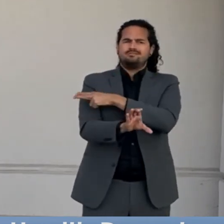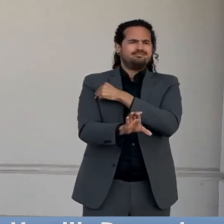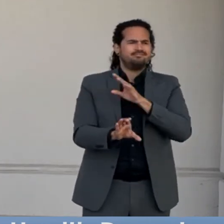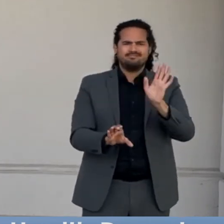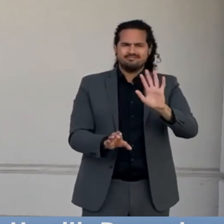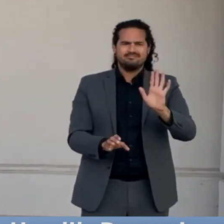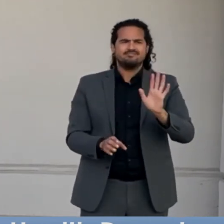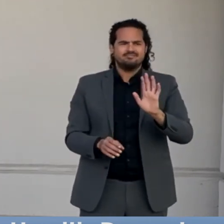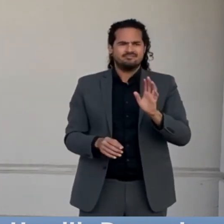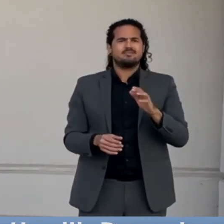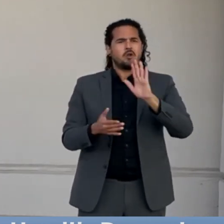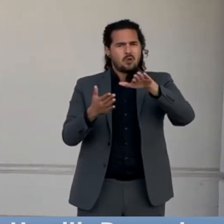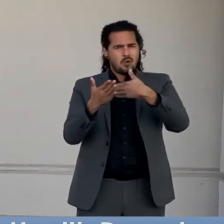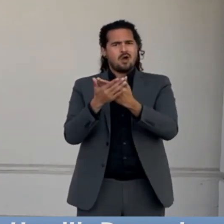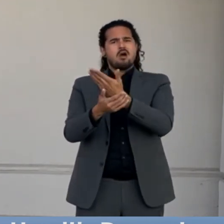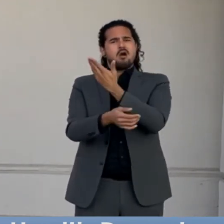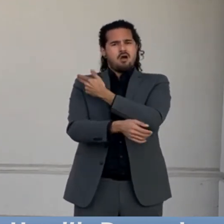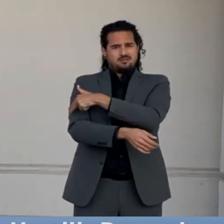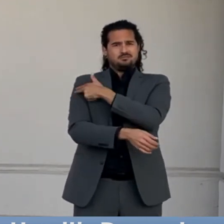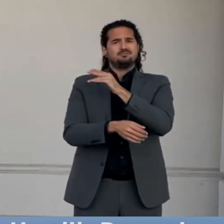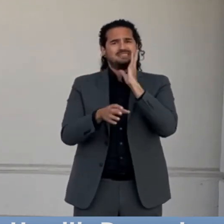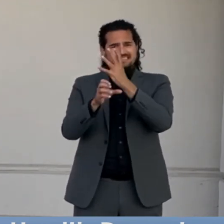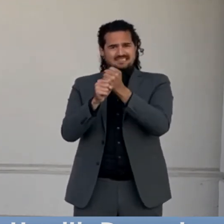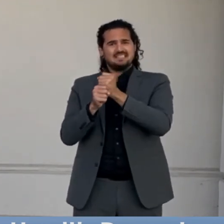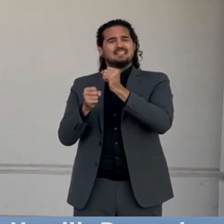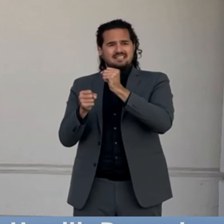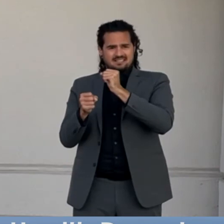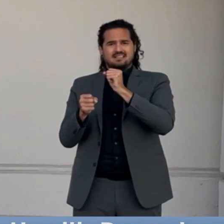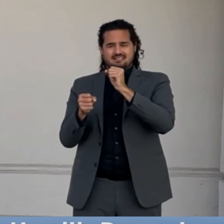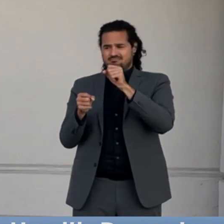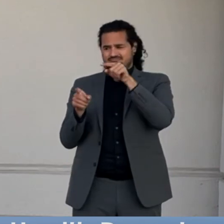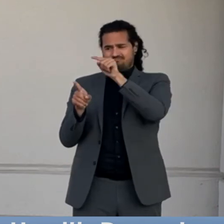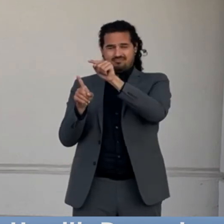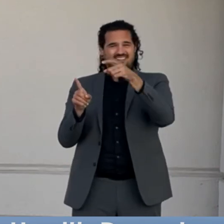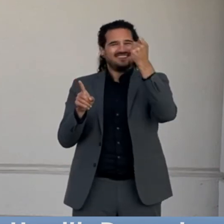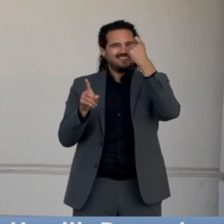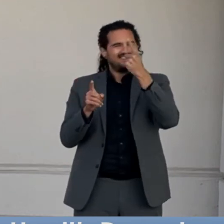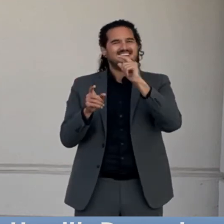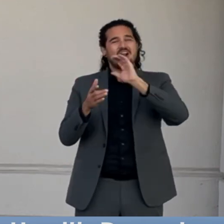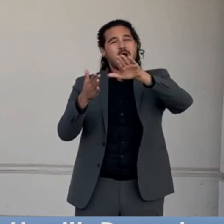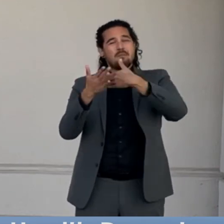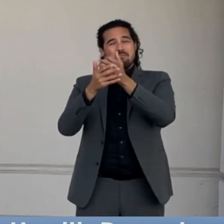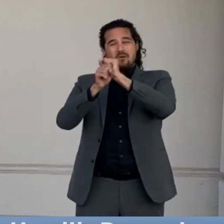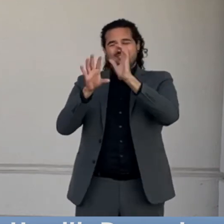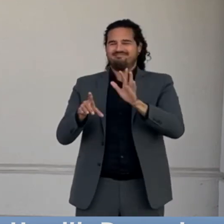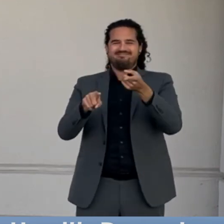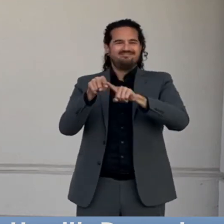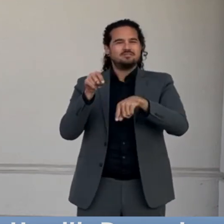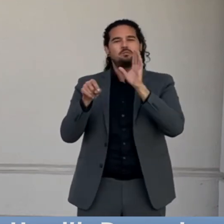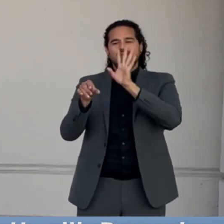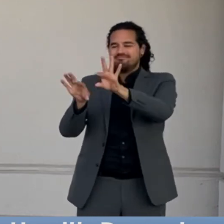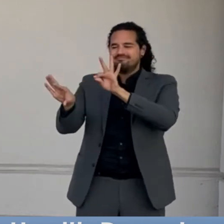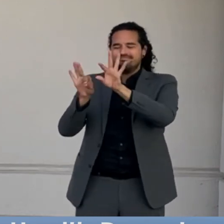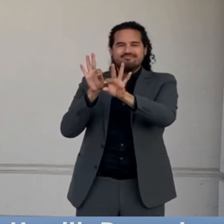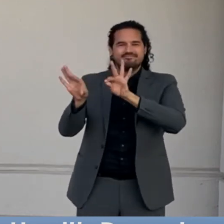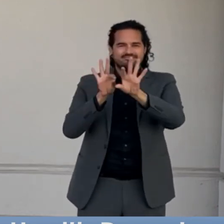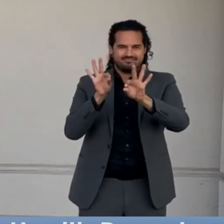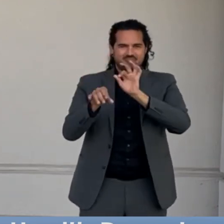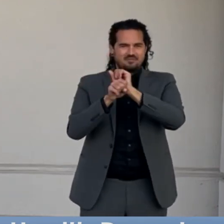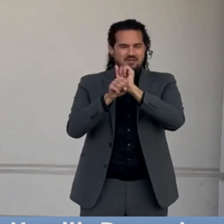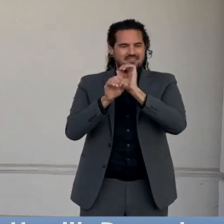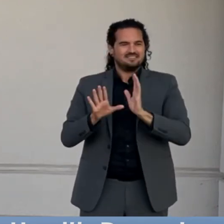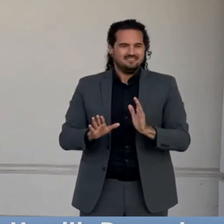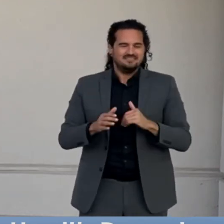Marty, of the 17,550 doses, how many are going to the DMC